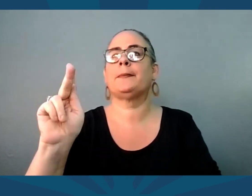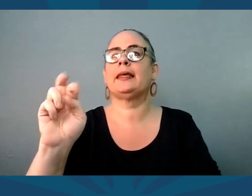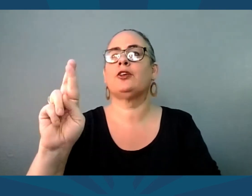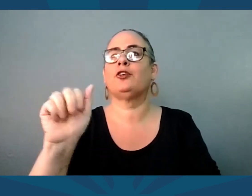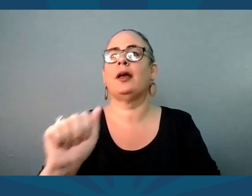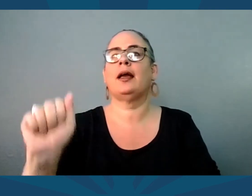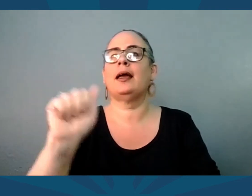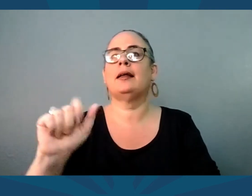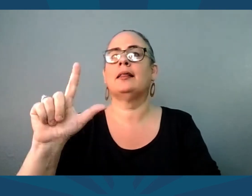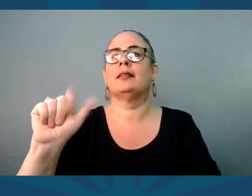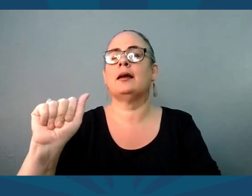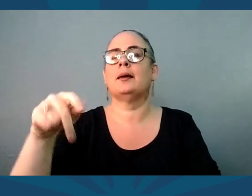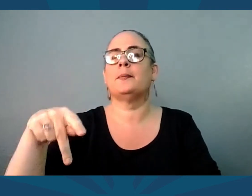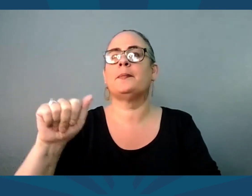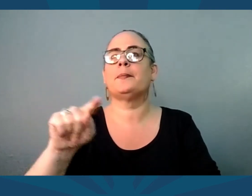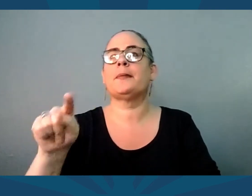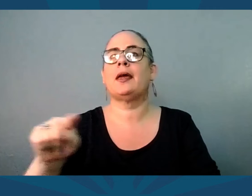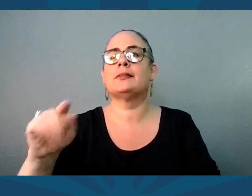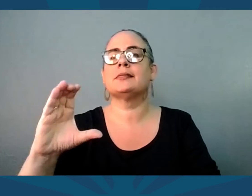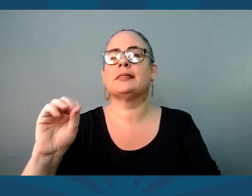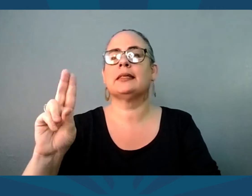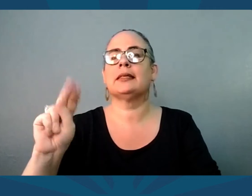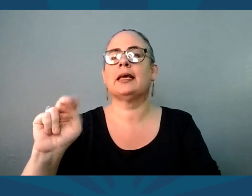S. Baker at